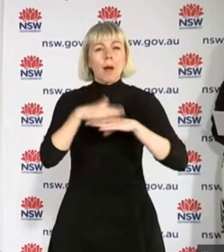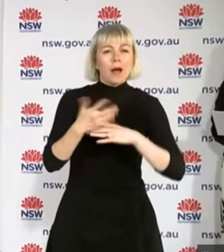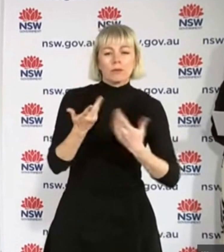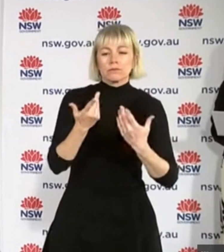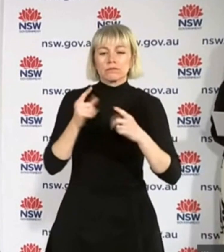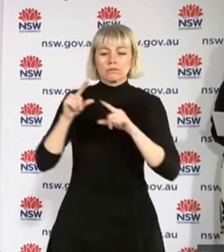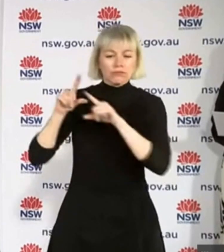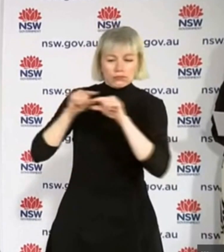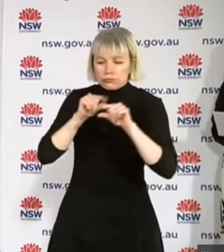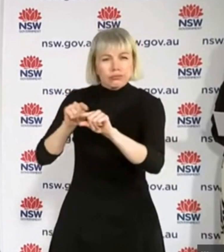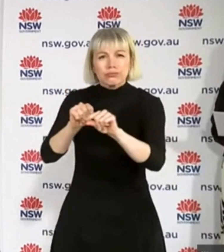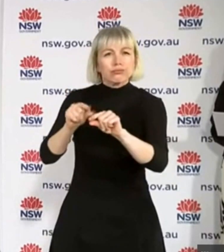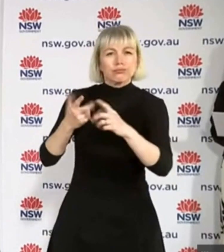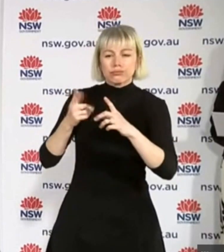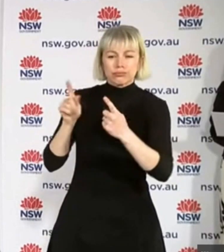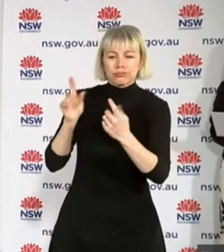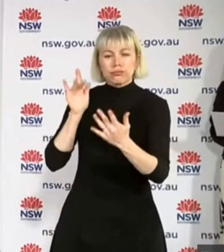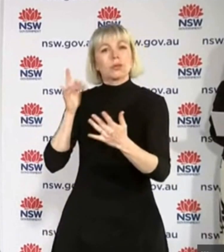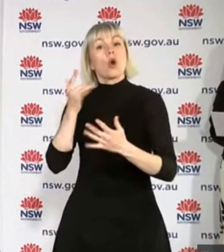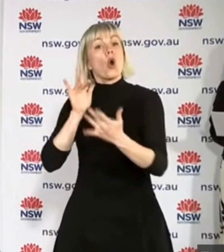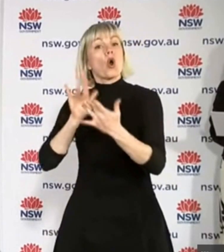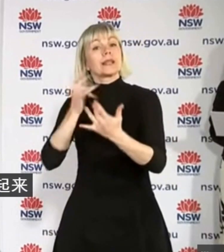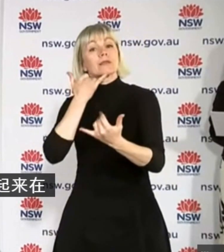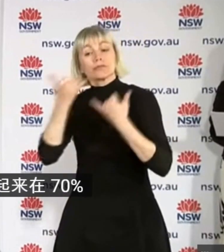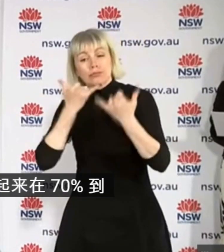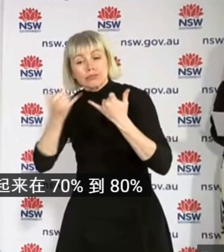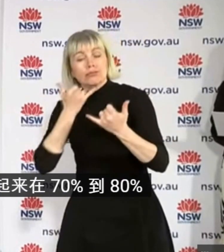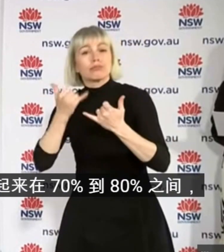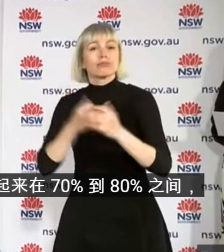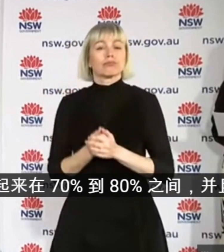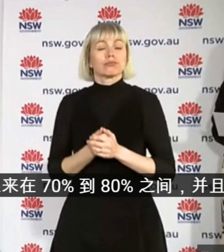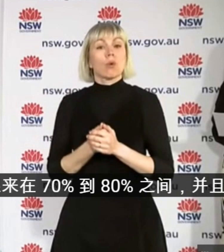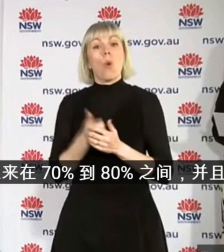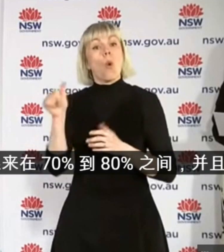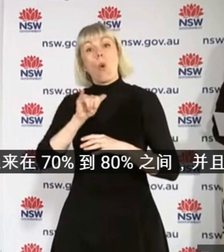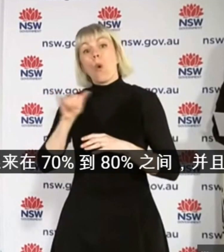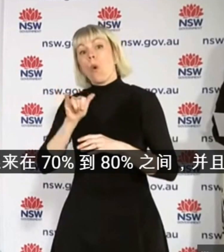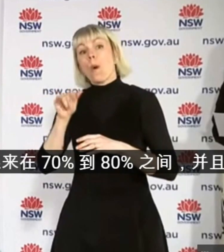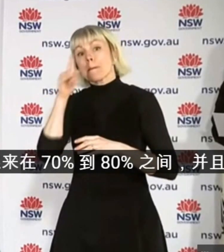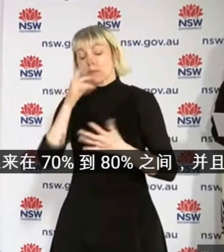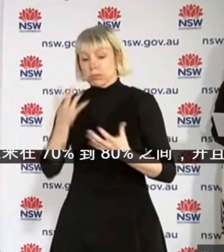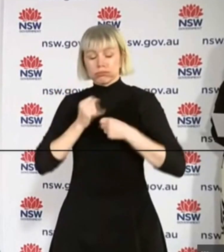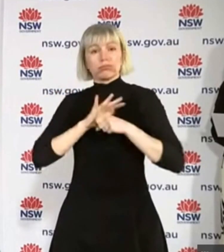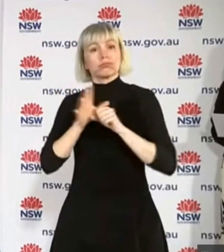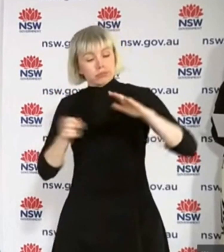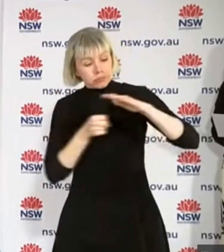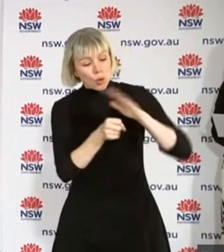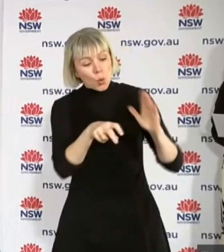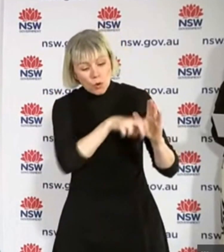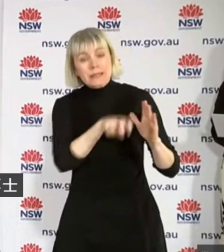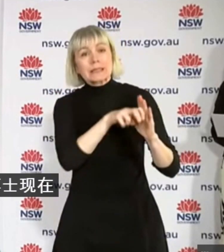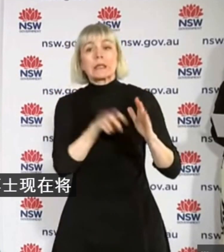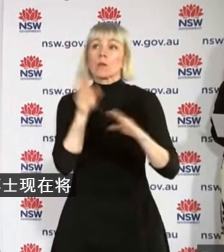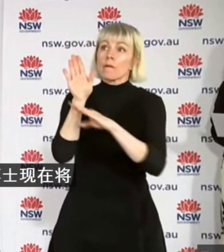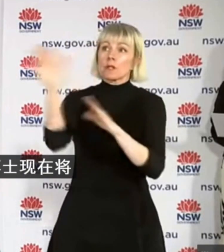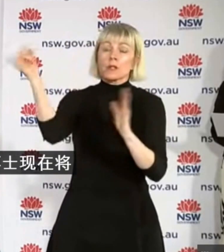and quarantine might look like during that time, between 70 and 80%, and also providing some further detail on compliance activity.